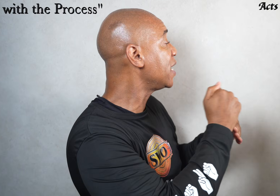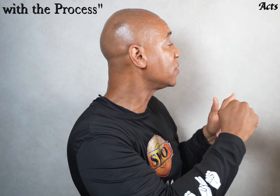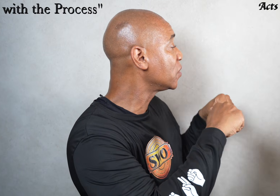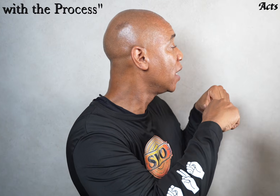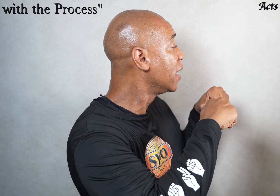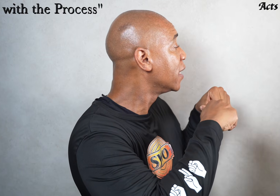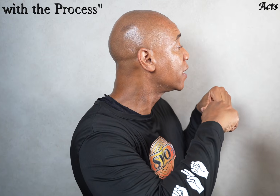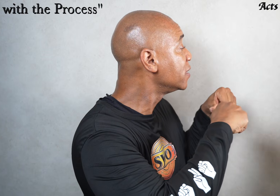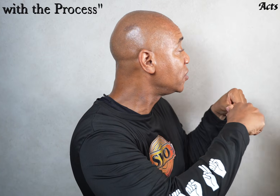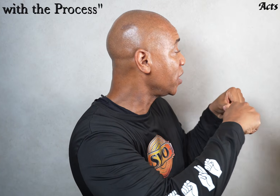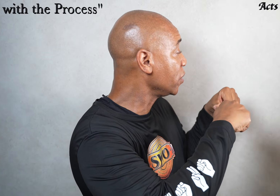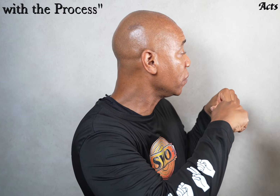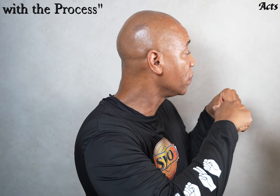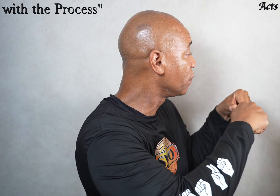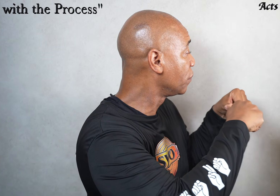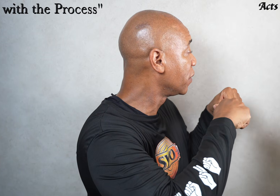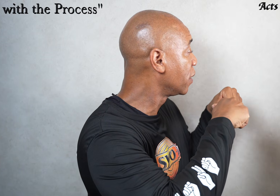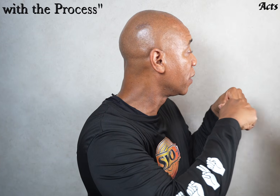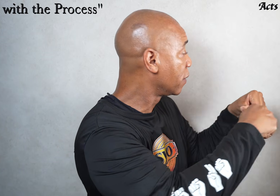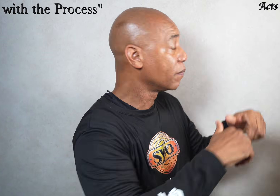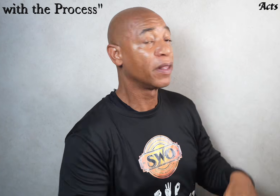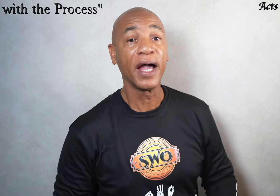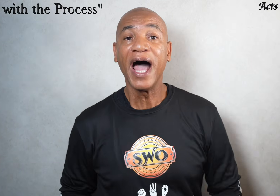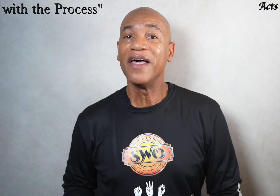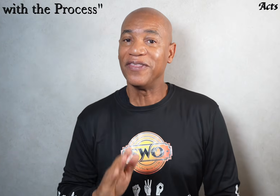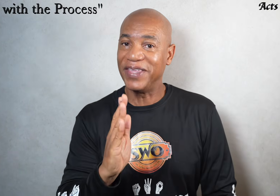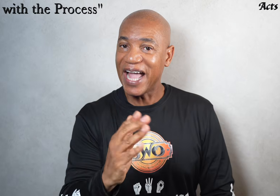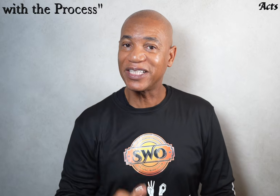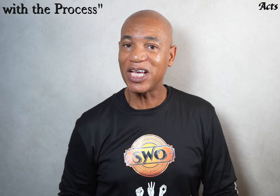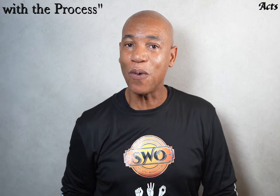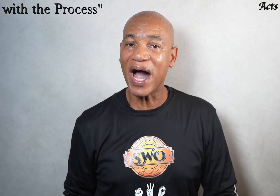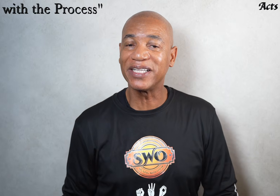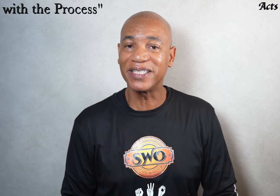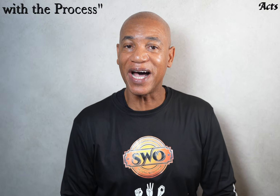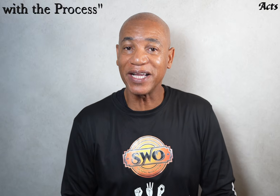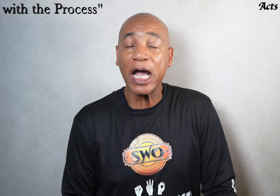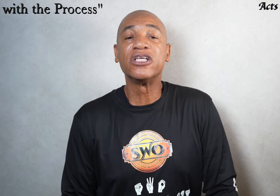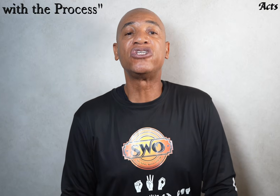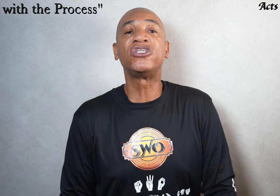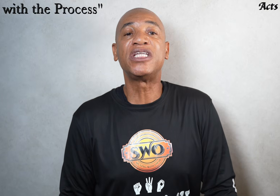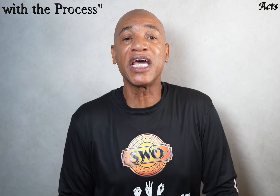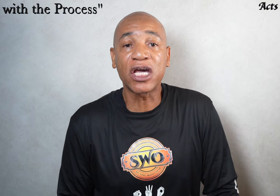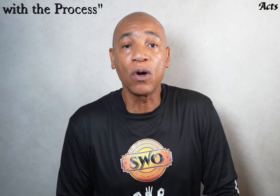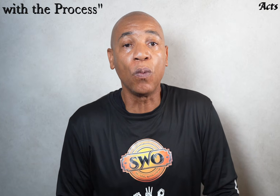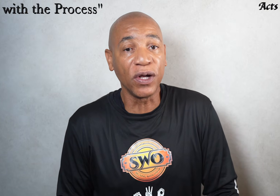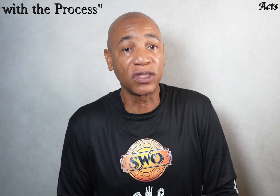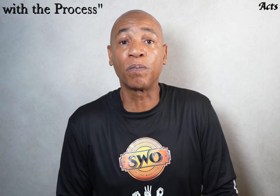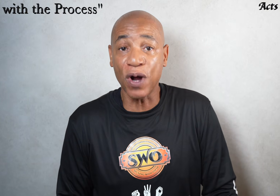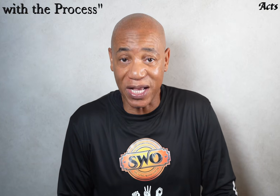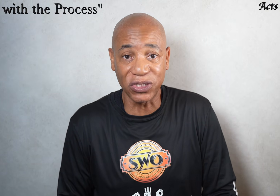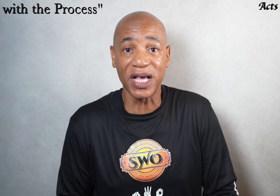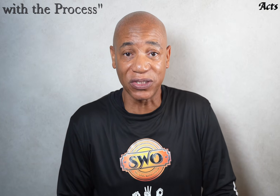process, continue. That is how I sign stick with the process.